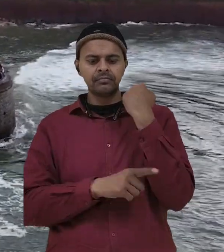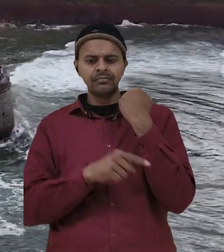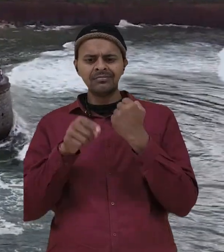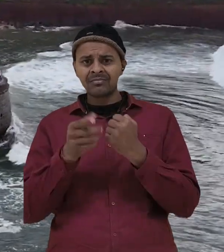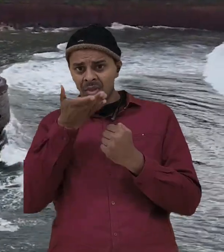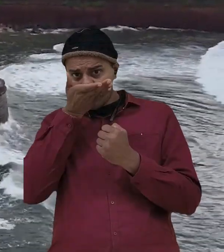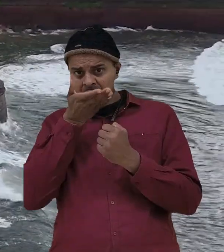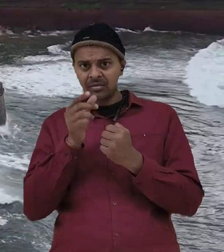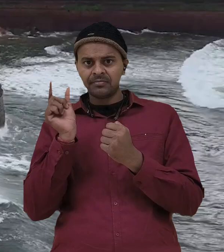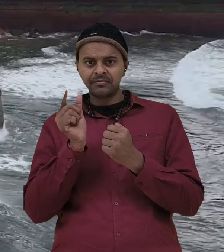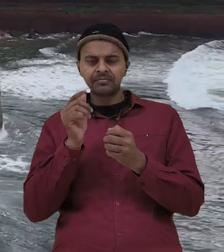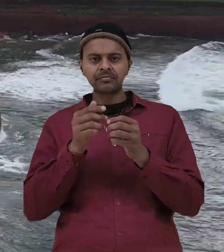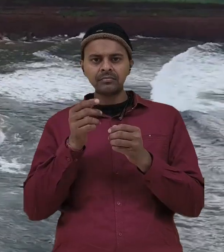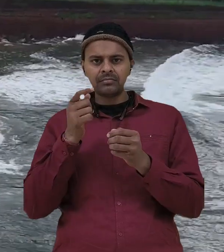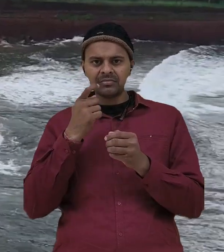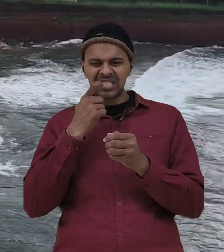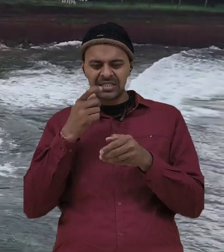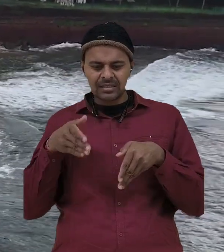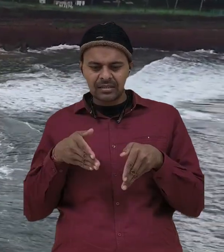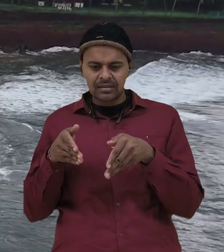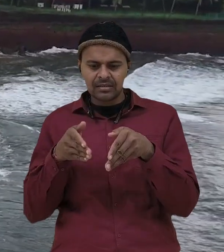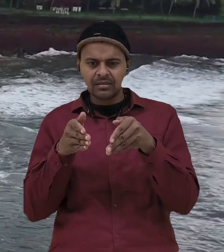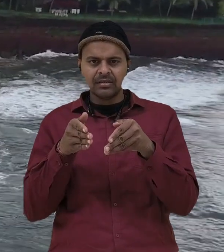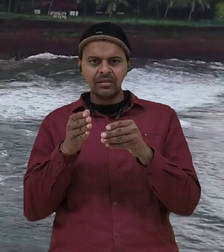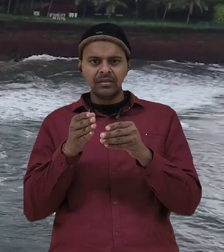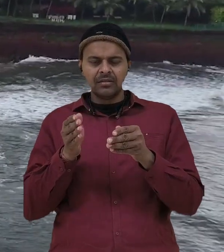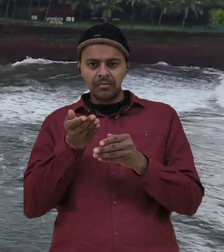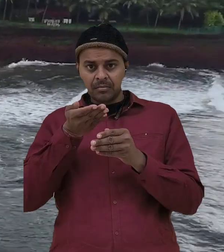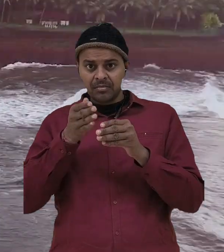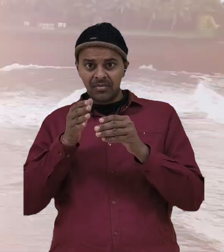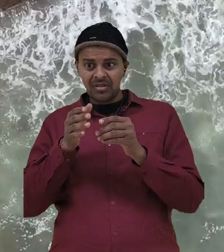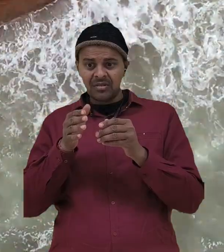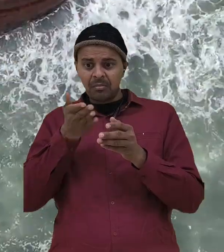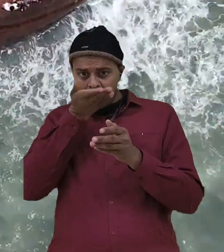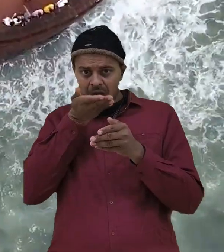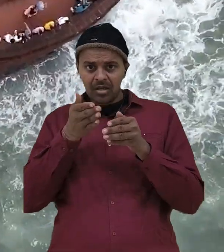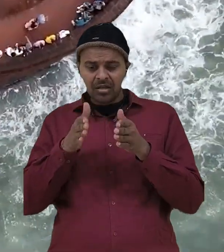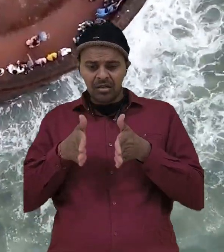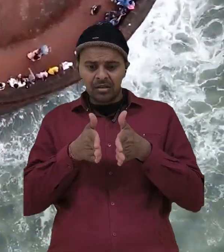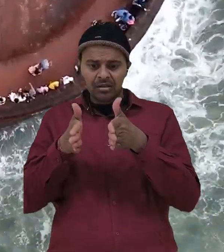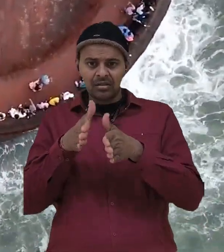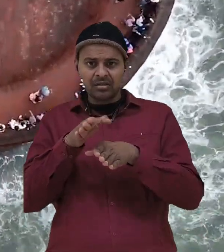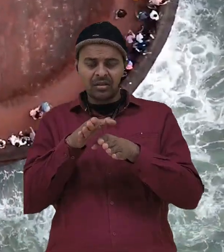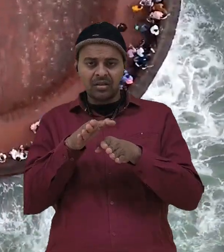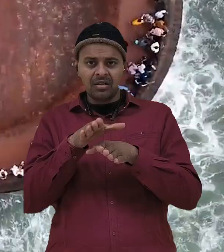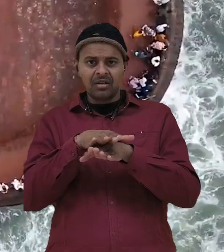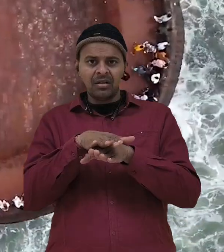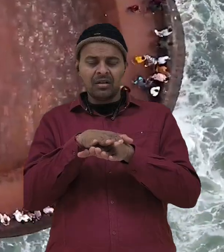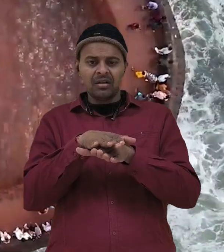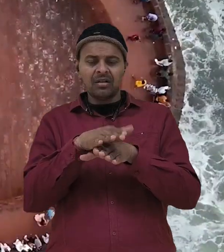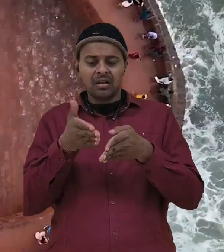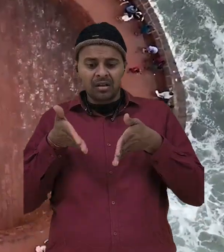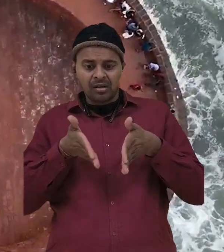to the tank through underground pipes in the lower Fort tank, which also had natural springs. The sweet water so